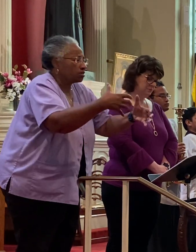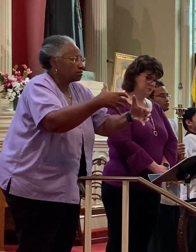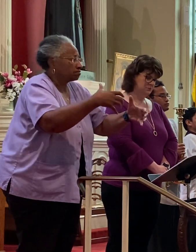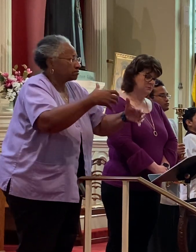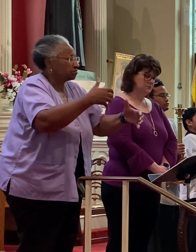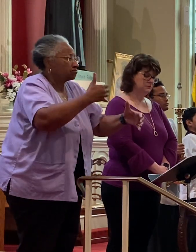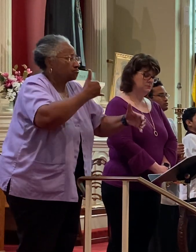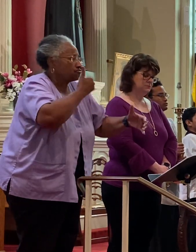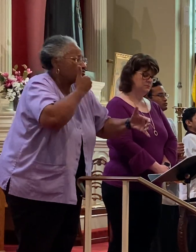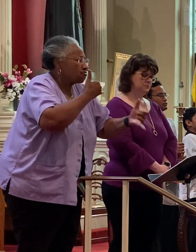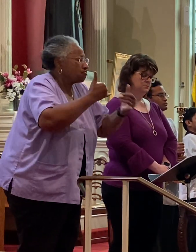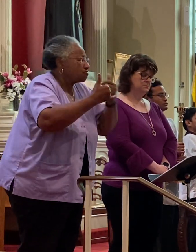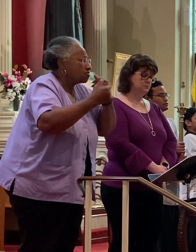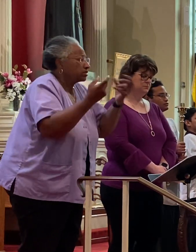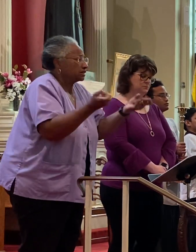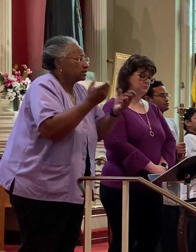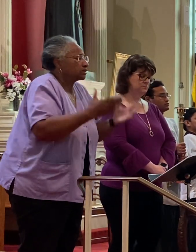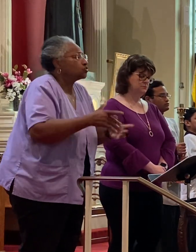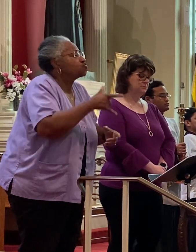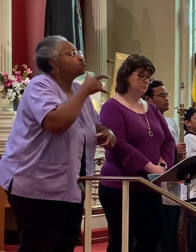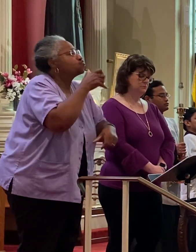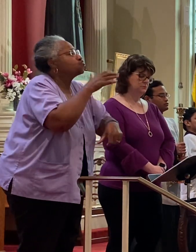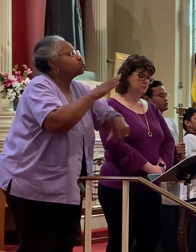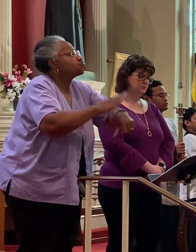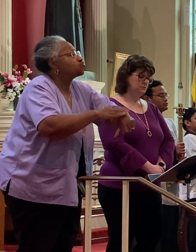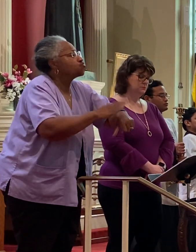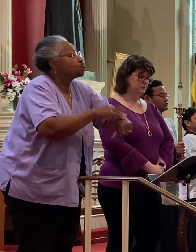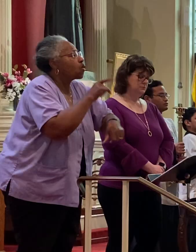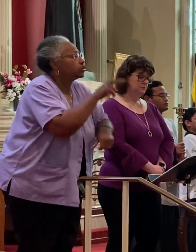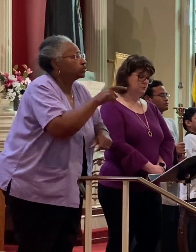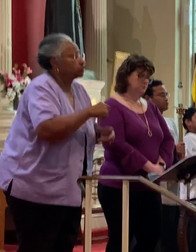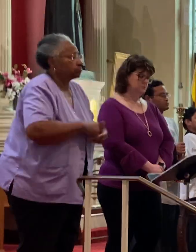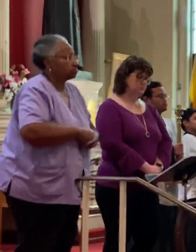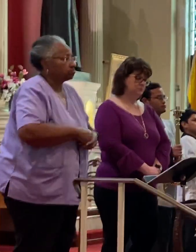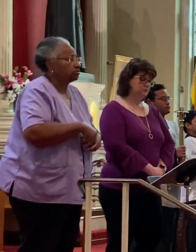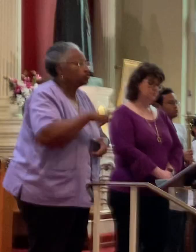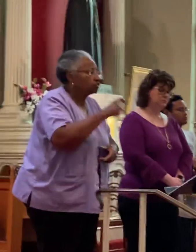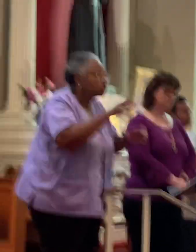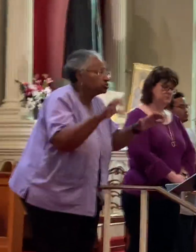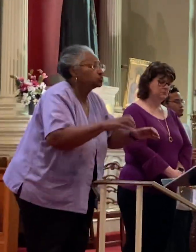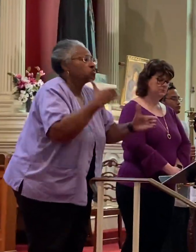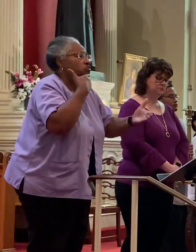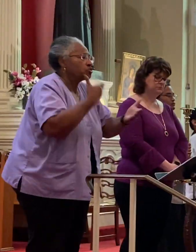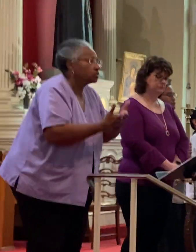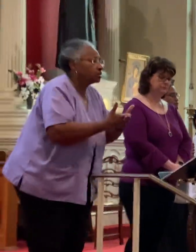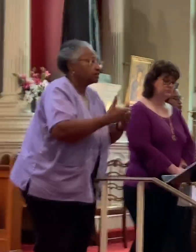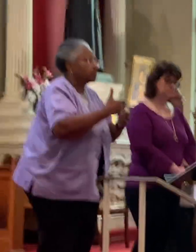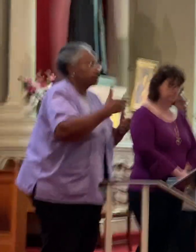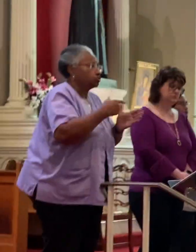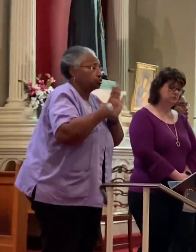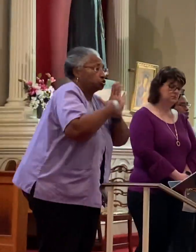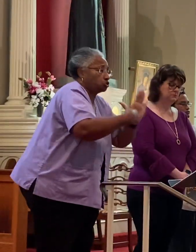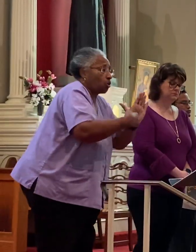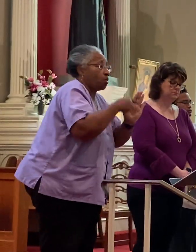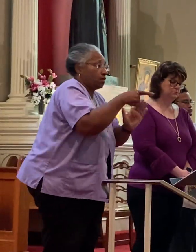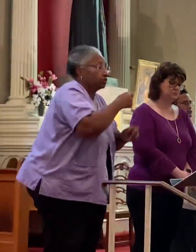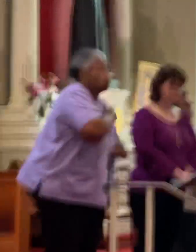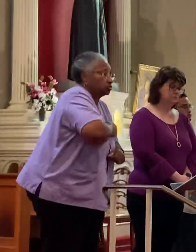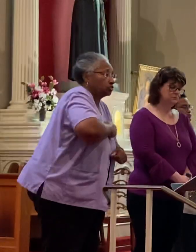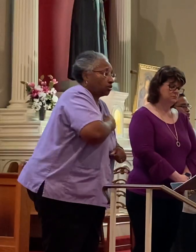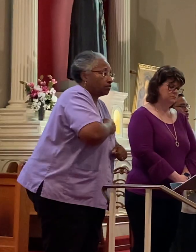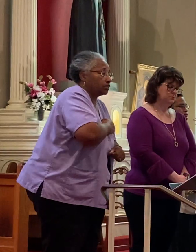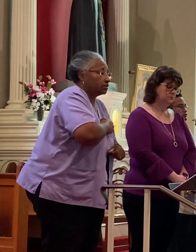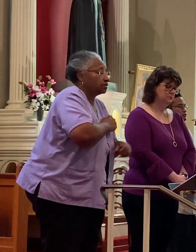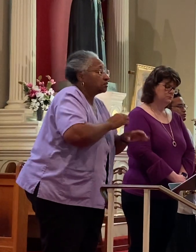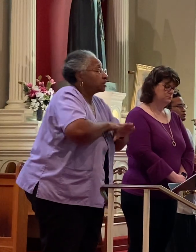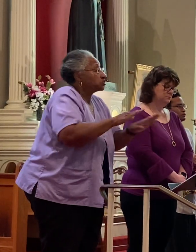the coming wrath? Produce good fruit as evidence of your repentance, and do not presume to say